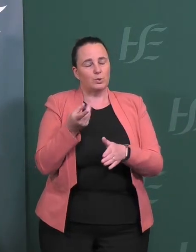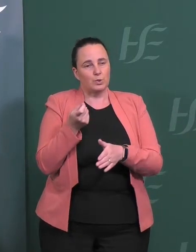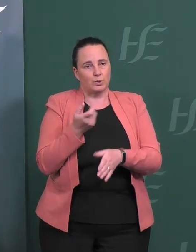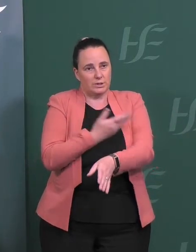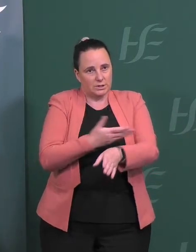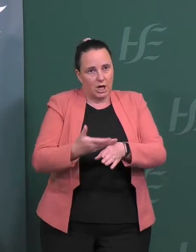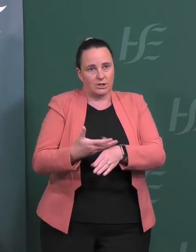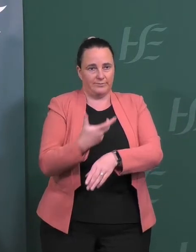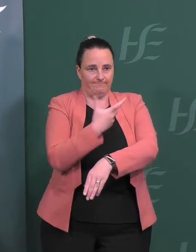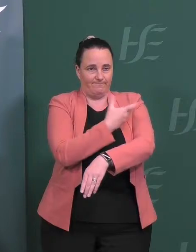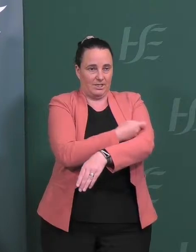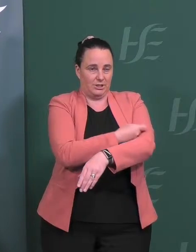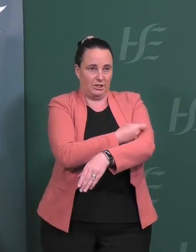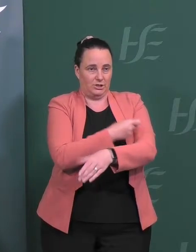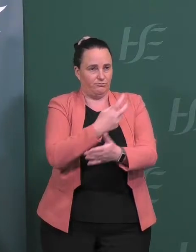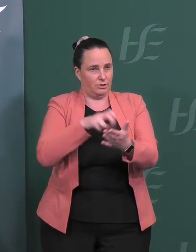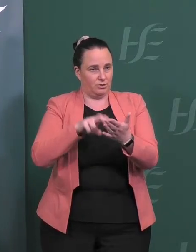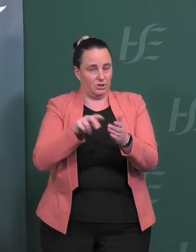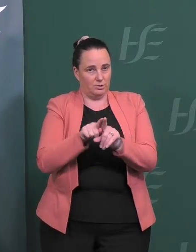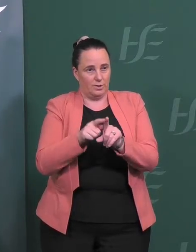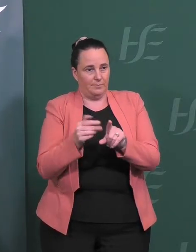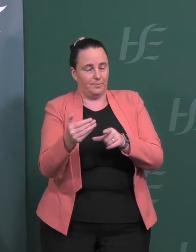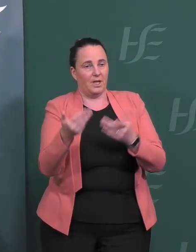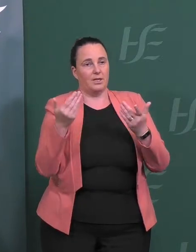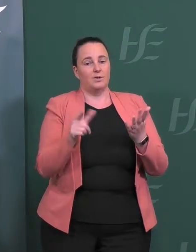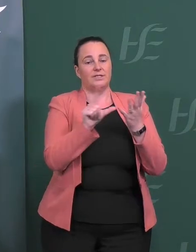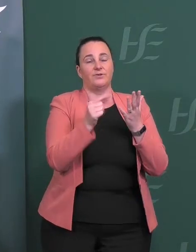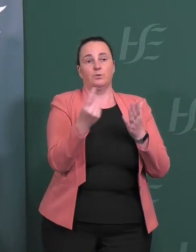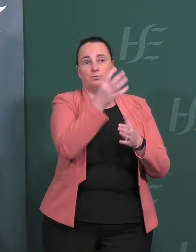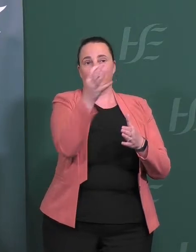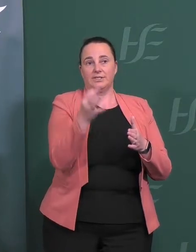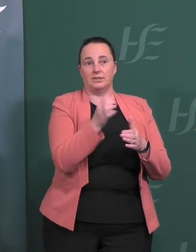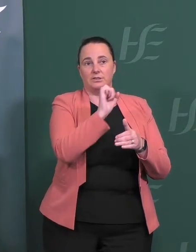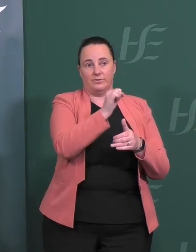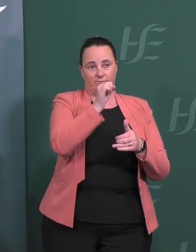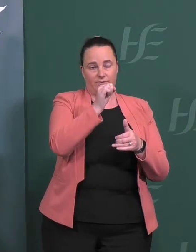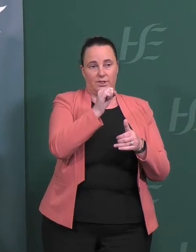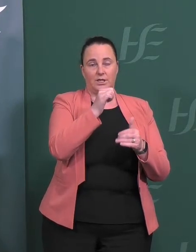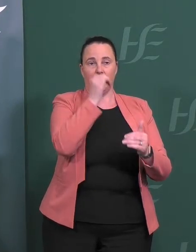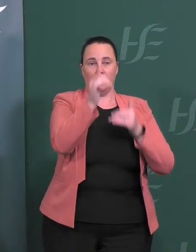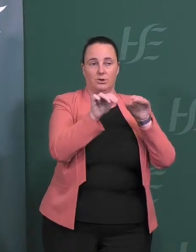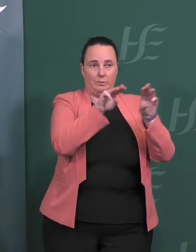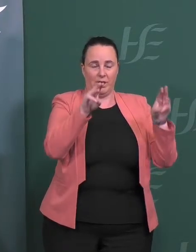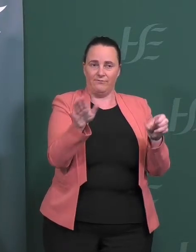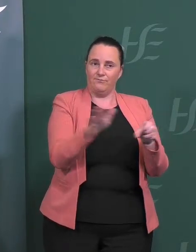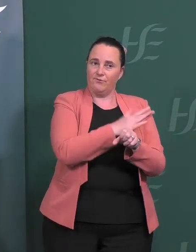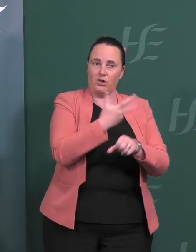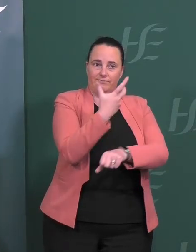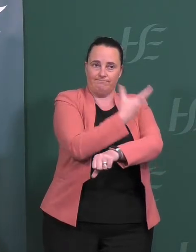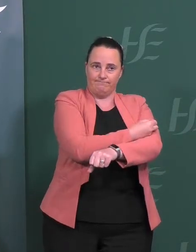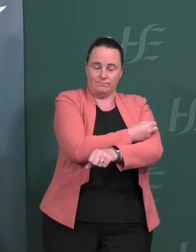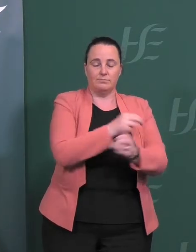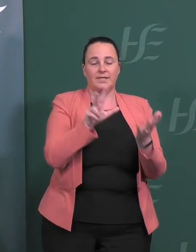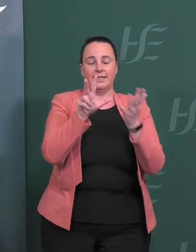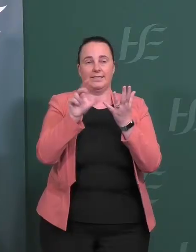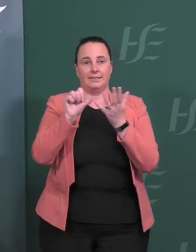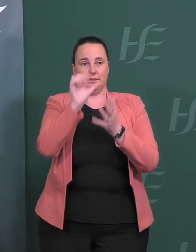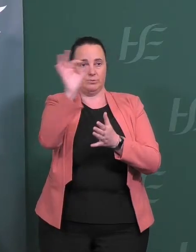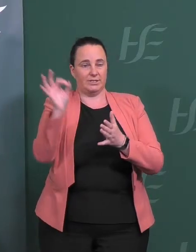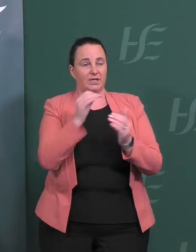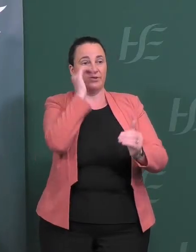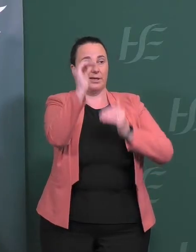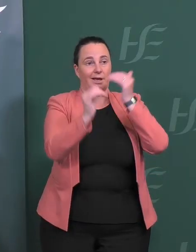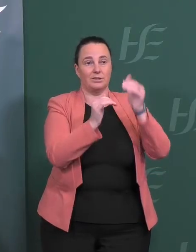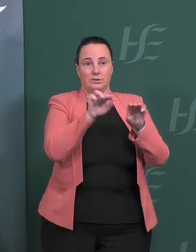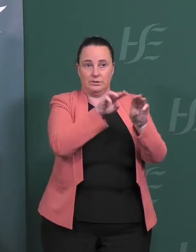soon. We now have 71% of the adult population already fully vaccinated and 86% of the